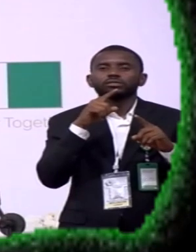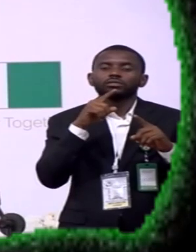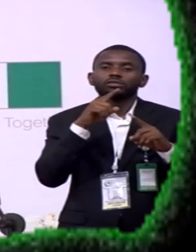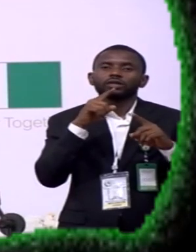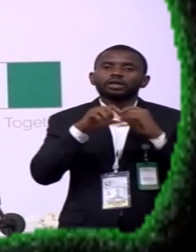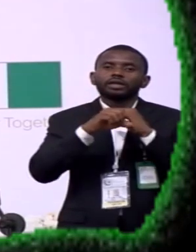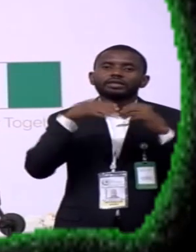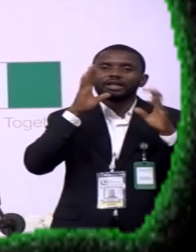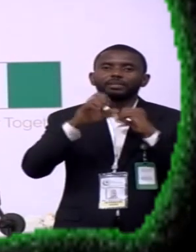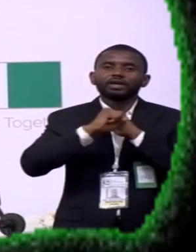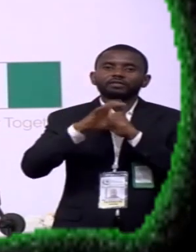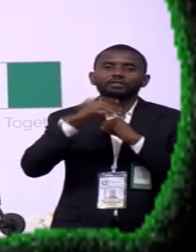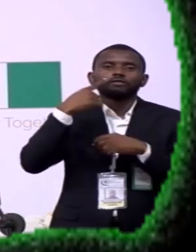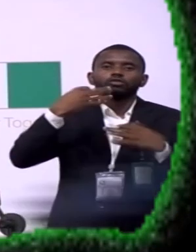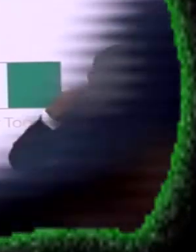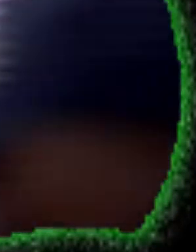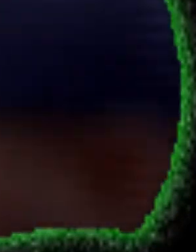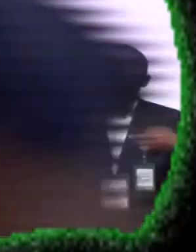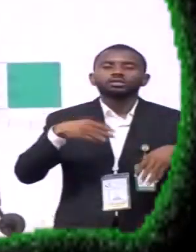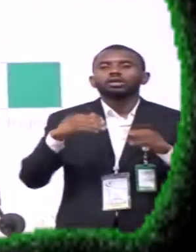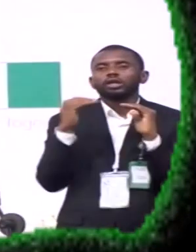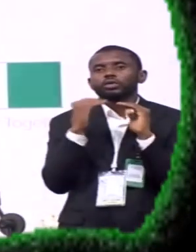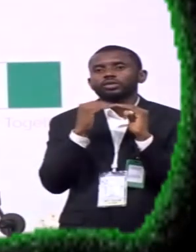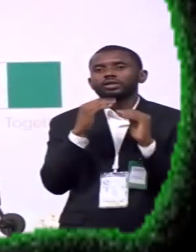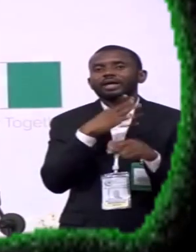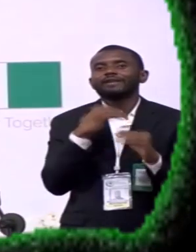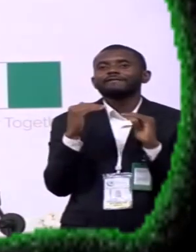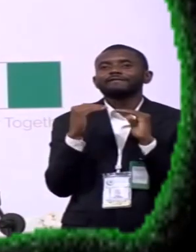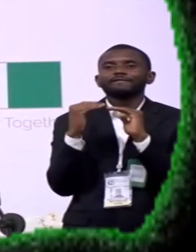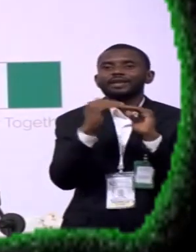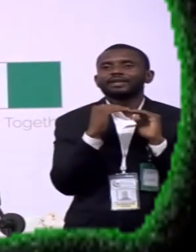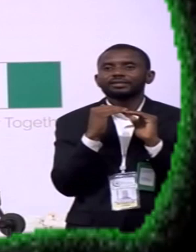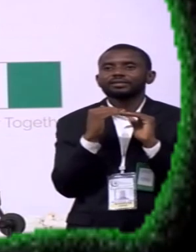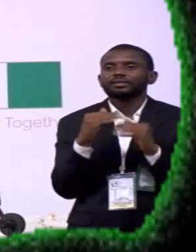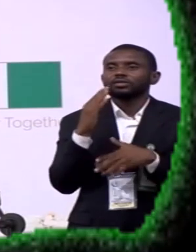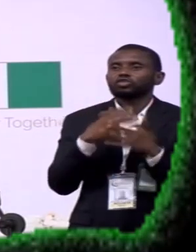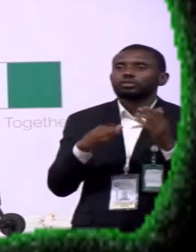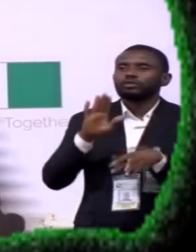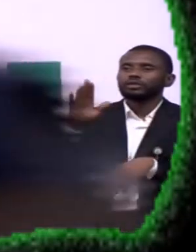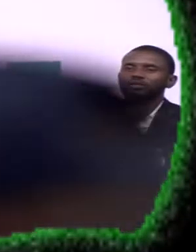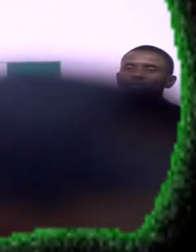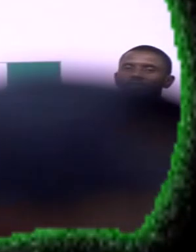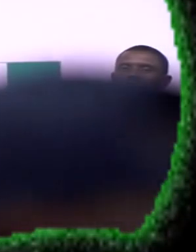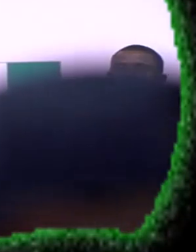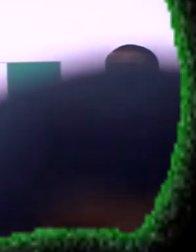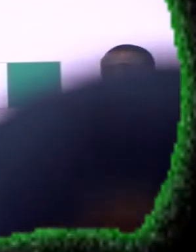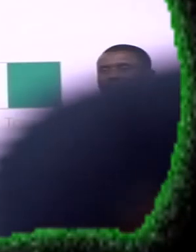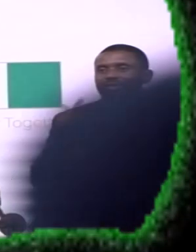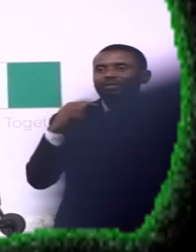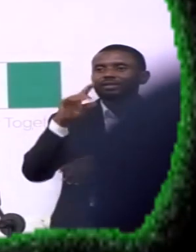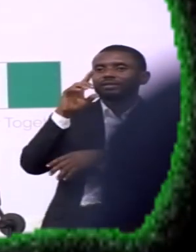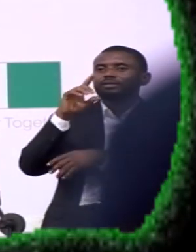for justice, equity, and fairness. Some of his closest disciples,